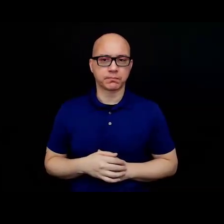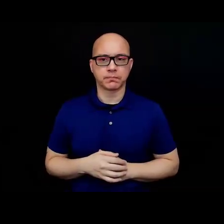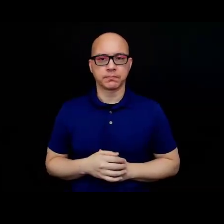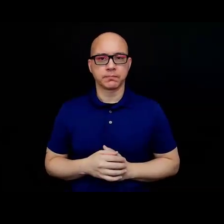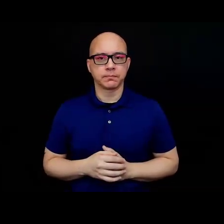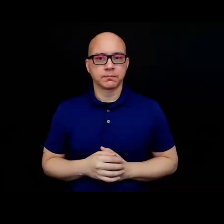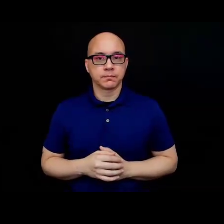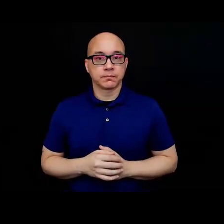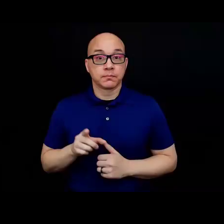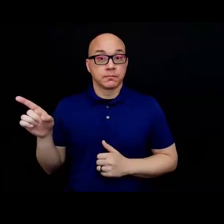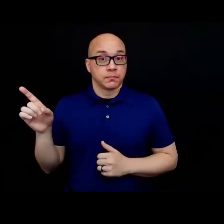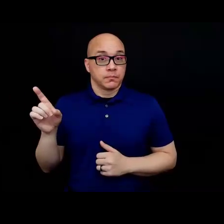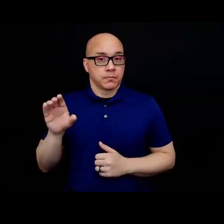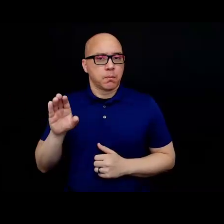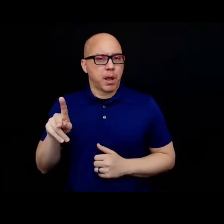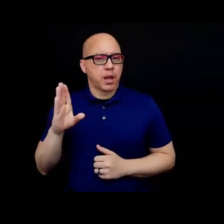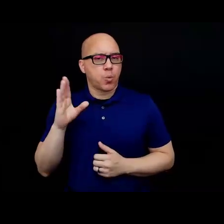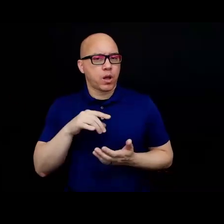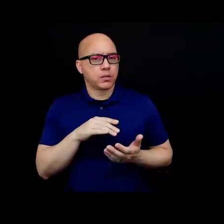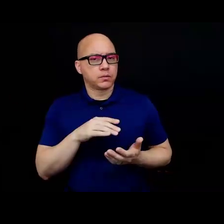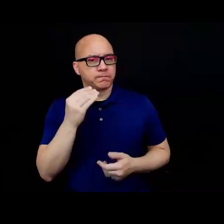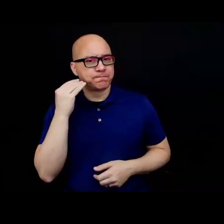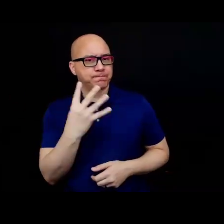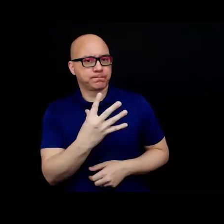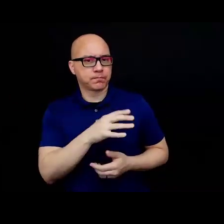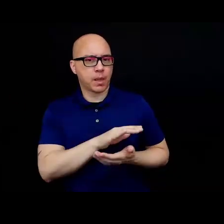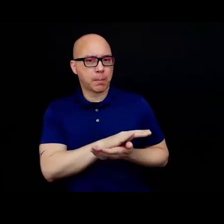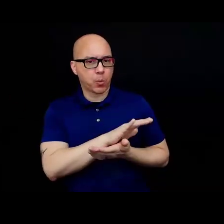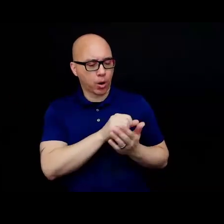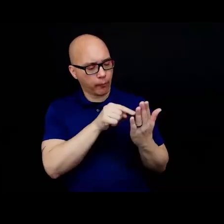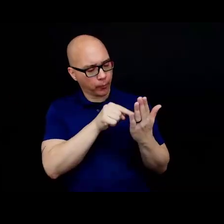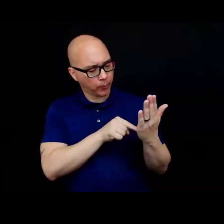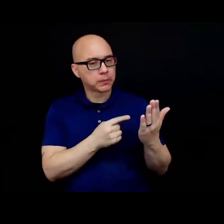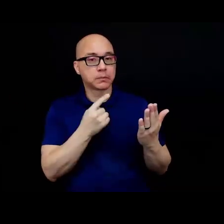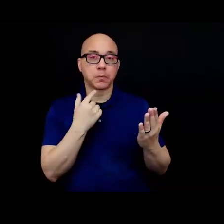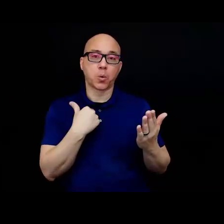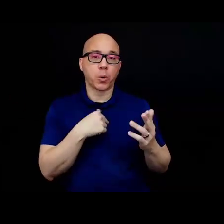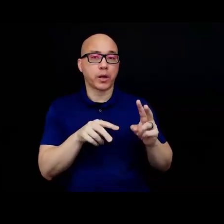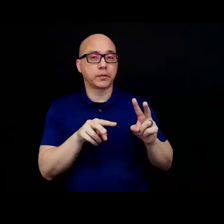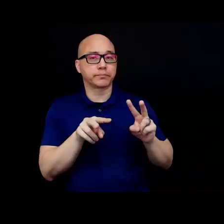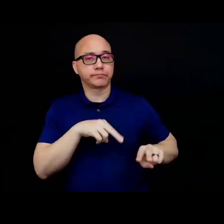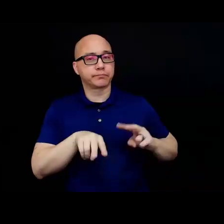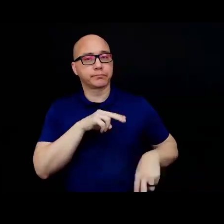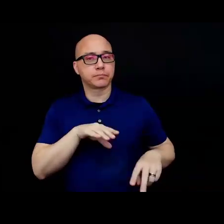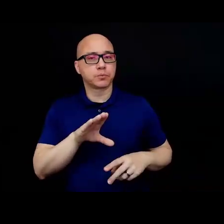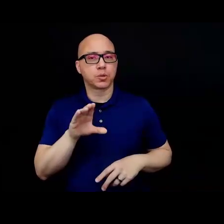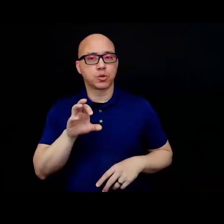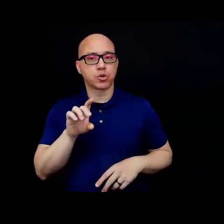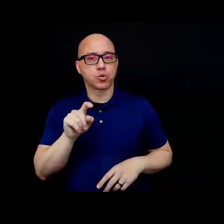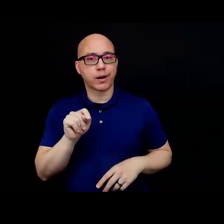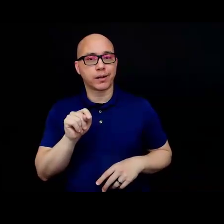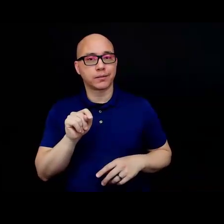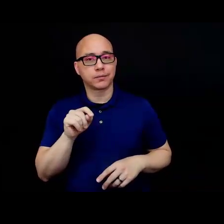And they're going to send you that standard, we looked at your credit profile didn't meet our criteria. They're never going